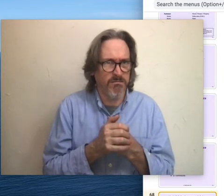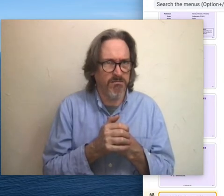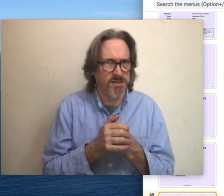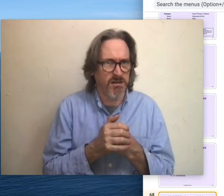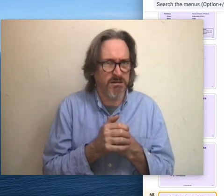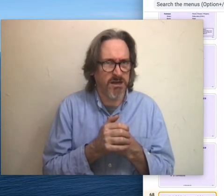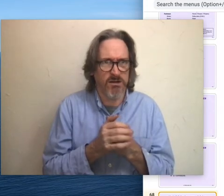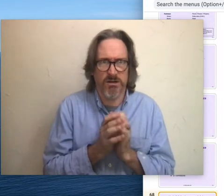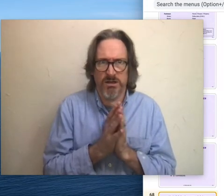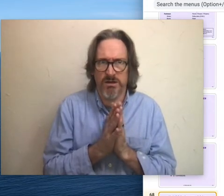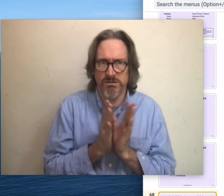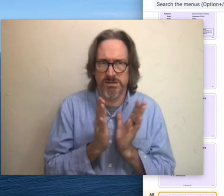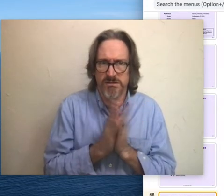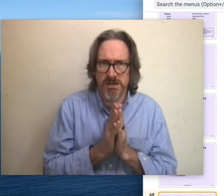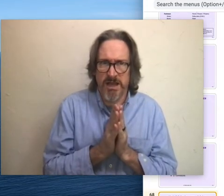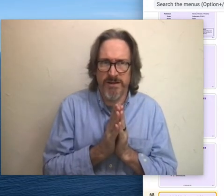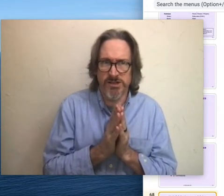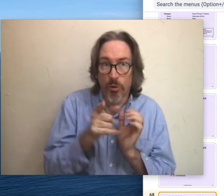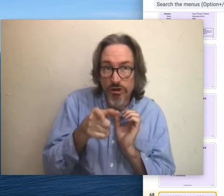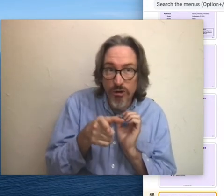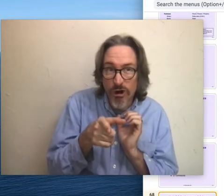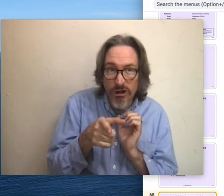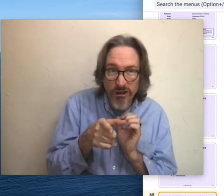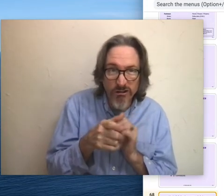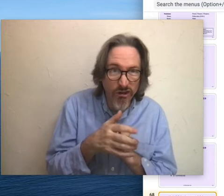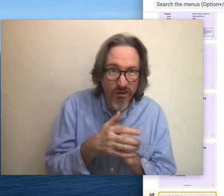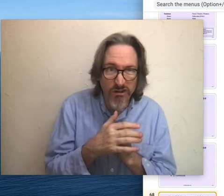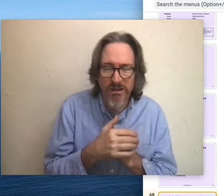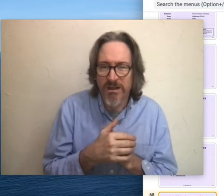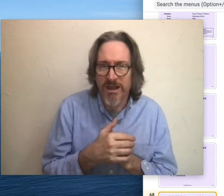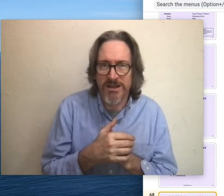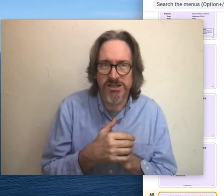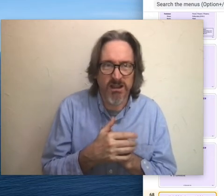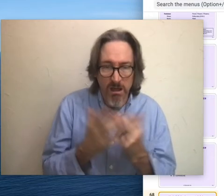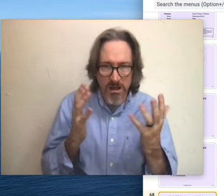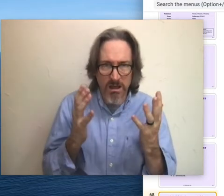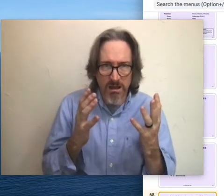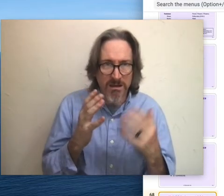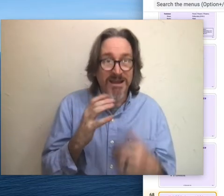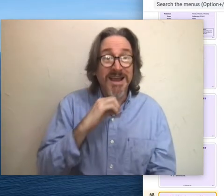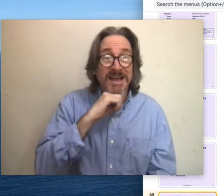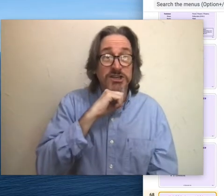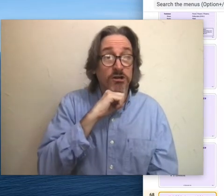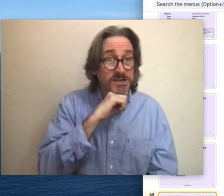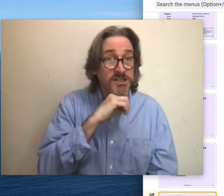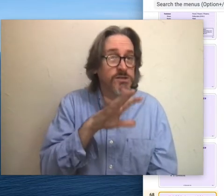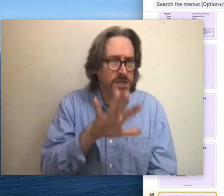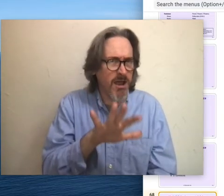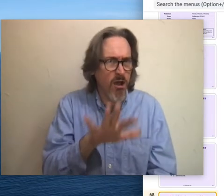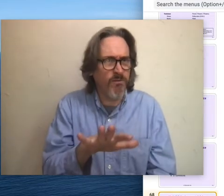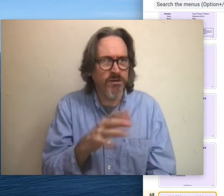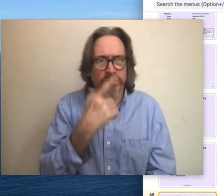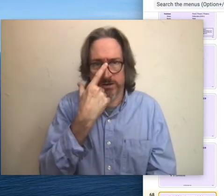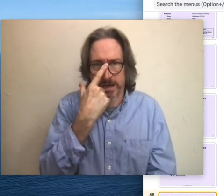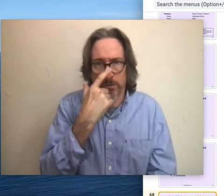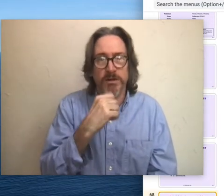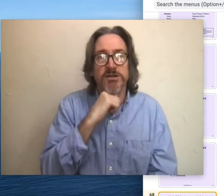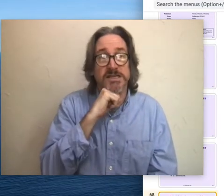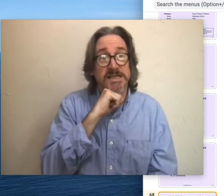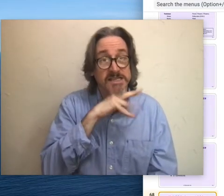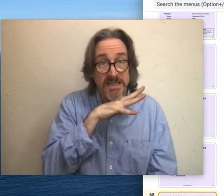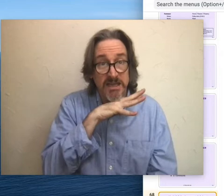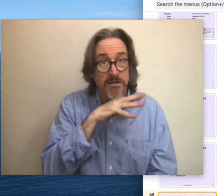plain solid color clothes, and he's like, well, you're wearing it. And she's like, and her excuse, hopefully you figured it